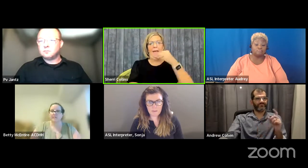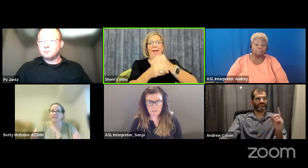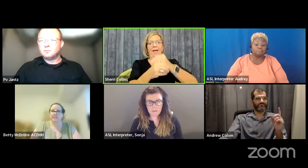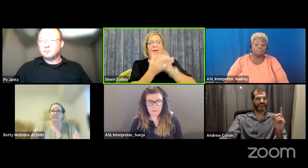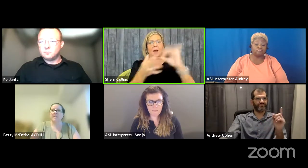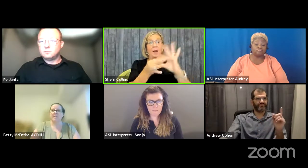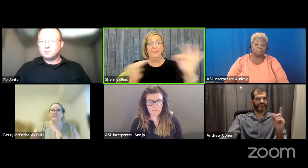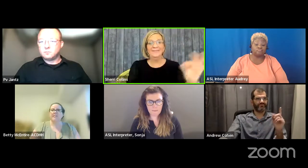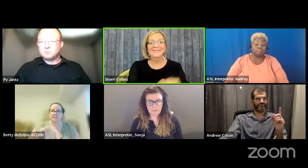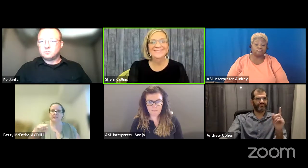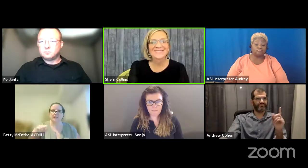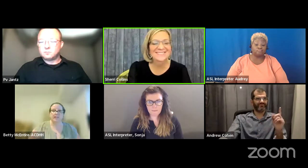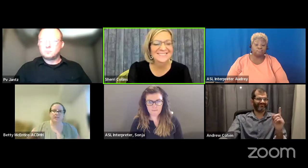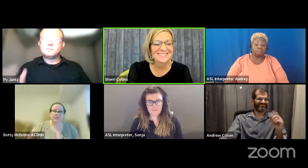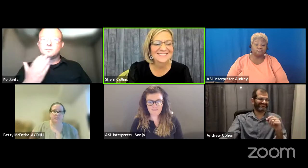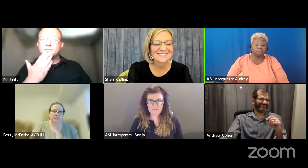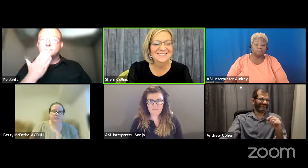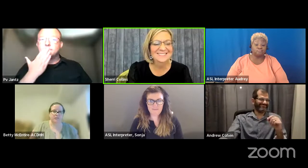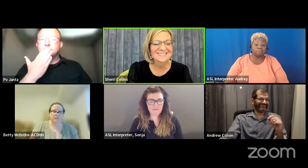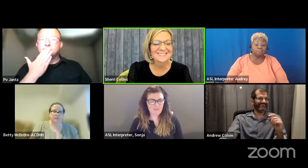to add that comment.